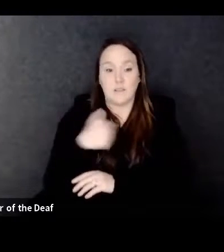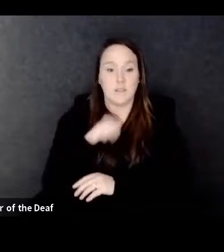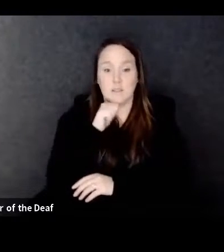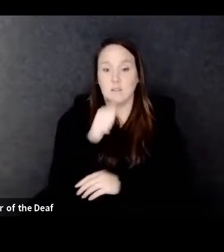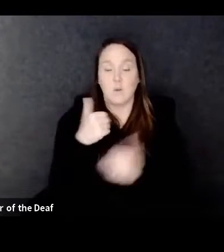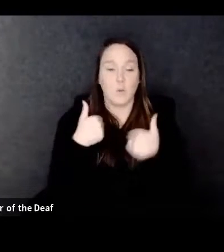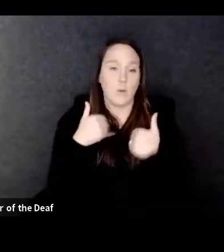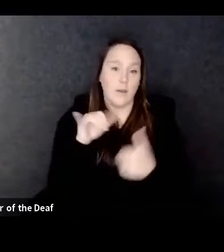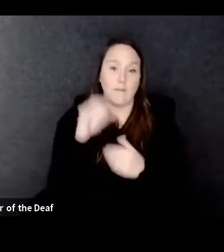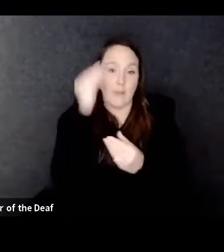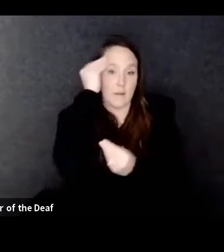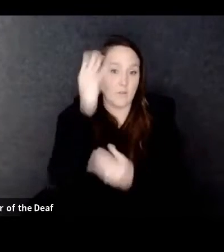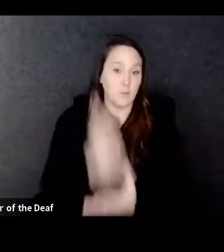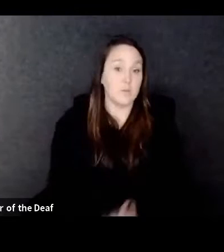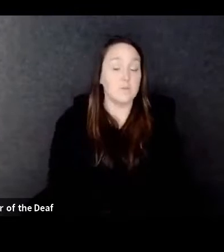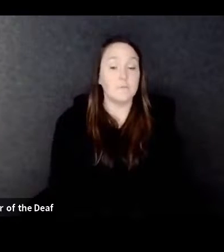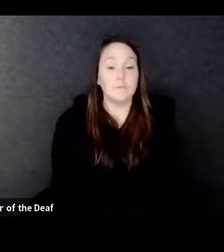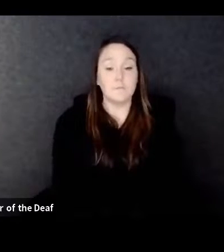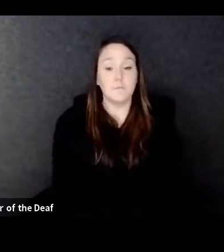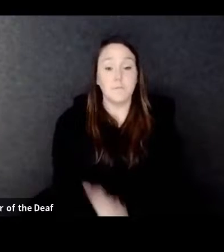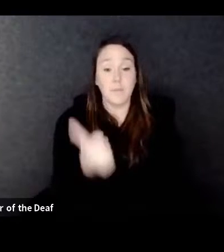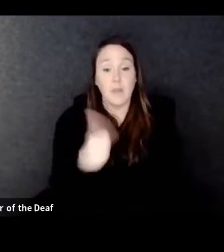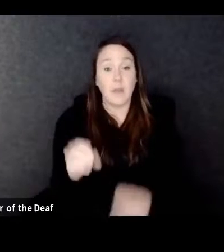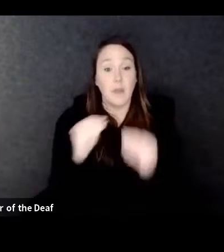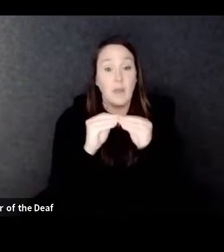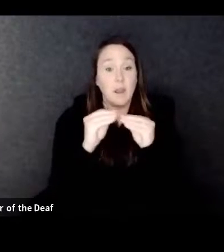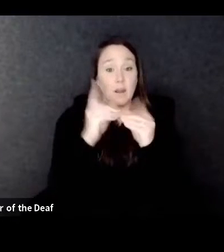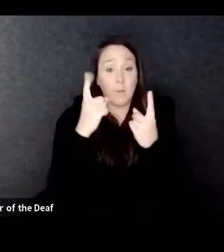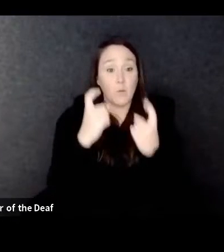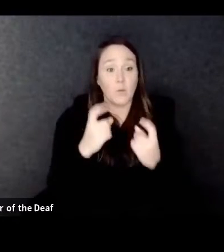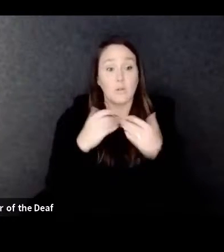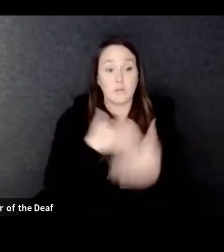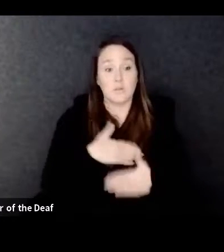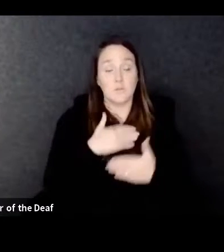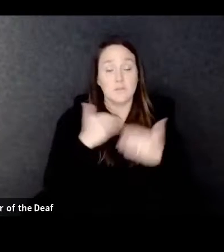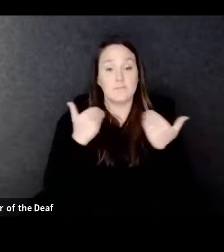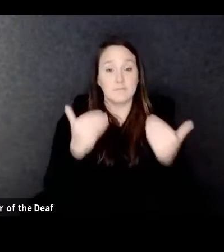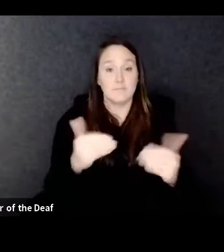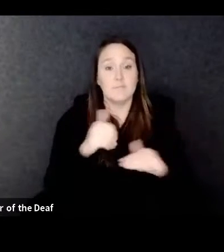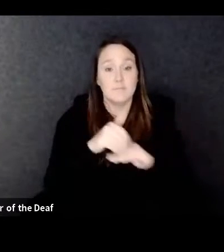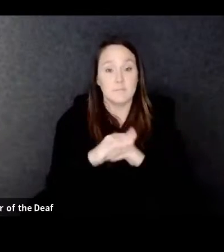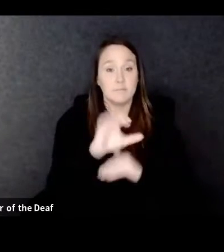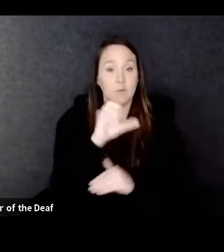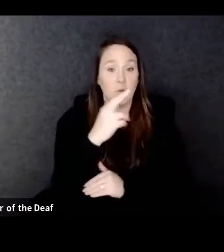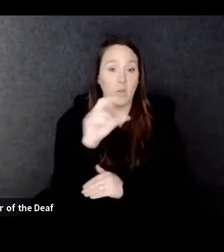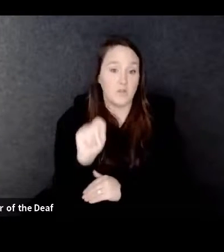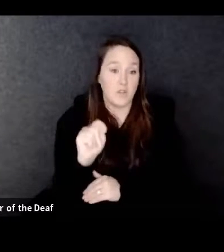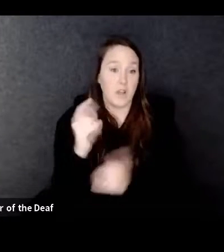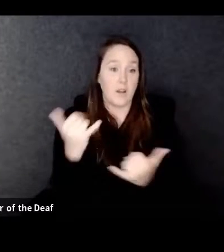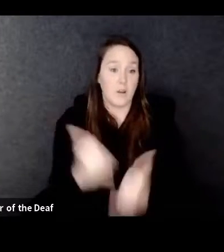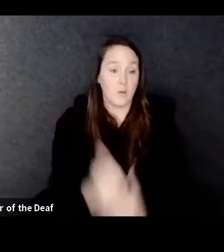information. All right, any further questions, please go ahead and submit them into the chat feature now.